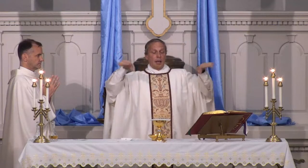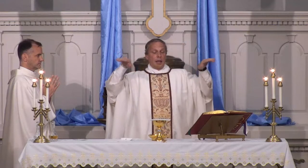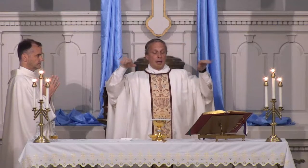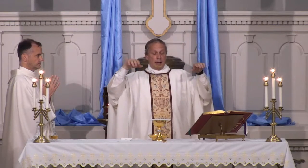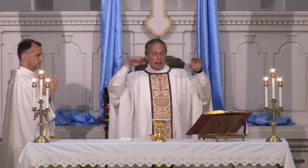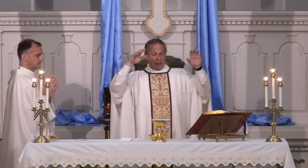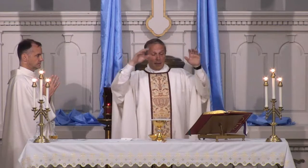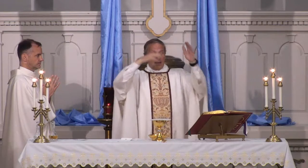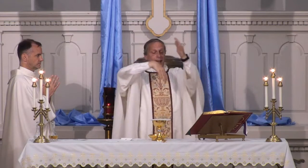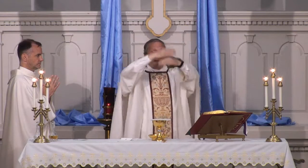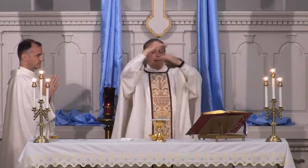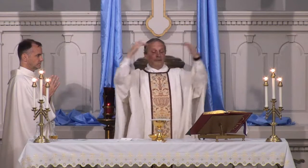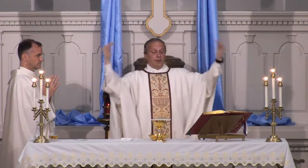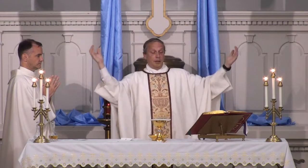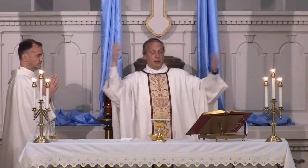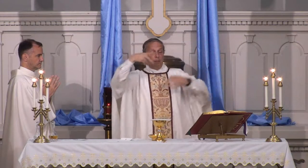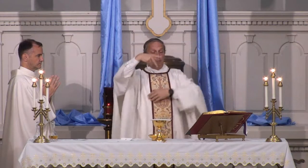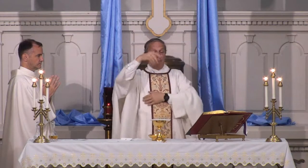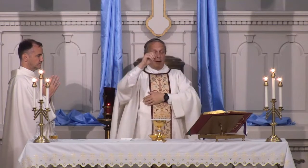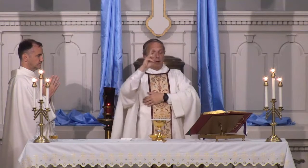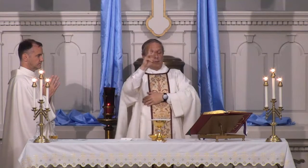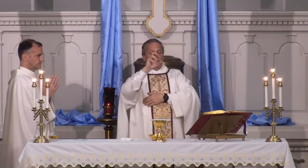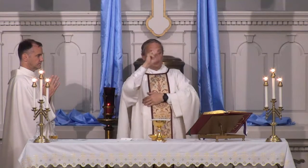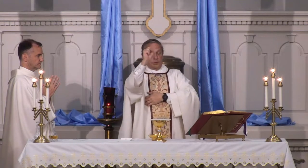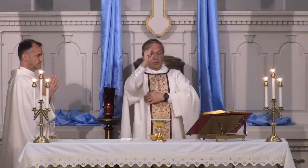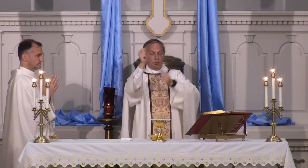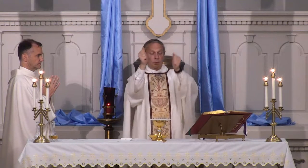and even the heavenly powers